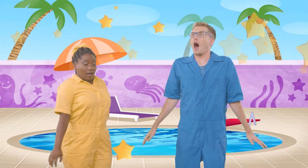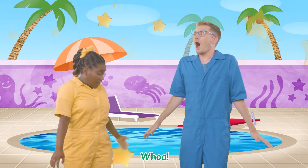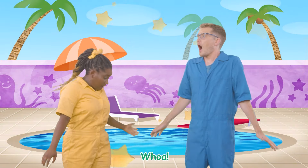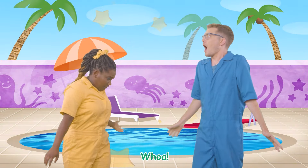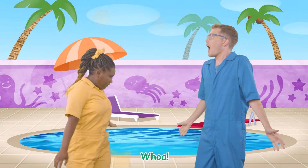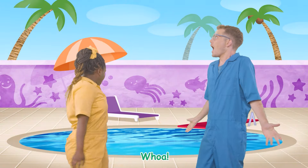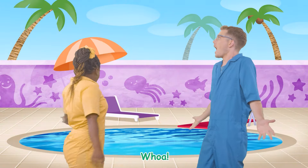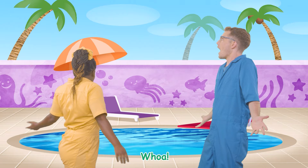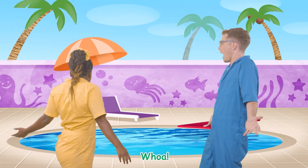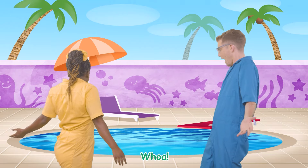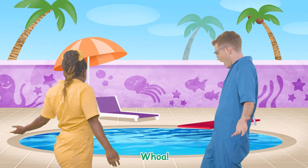Whoa!